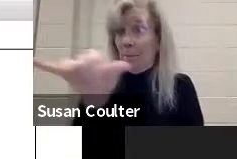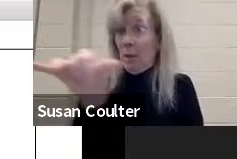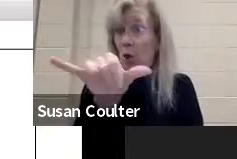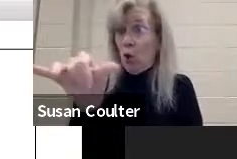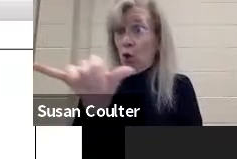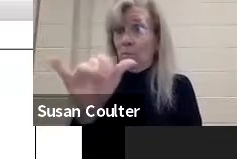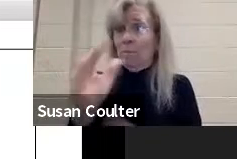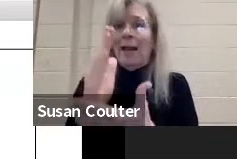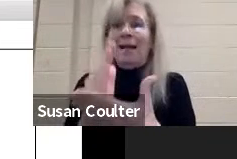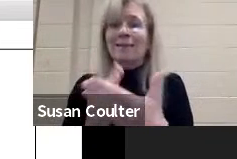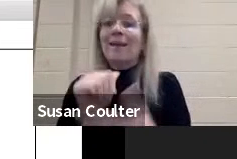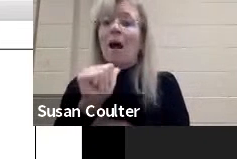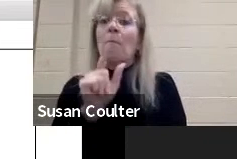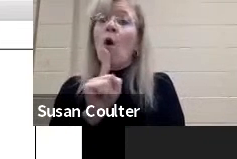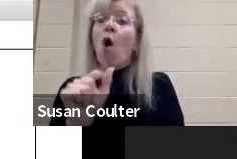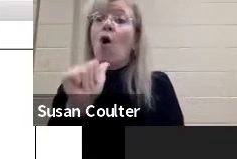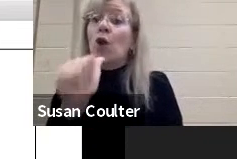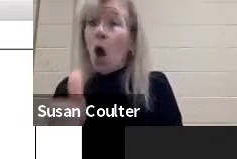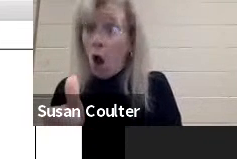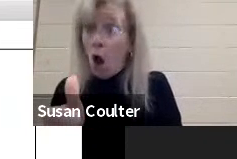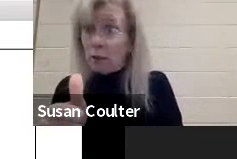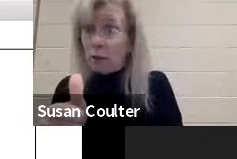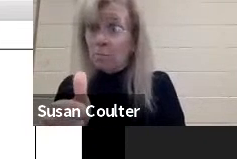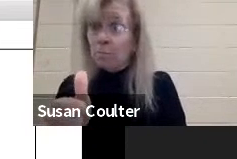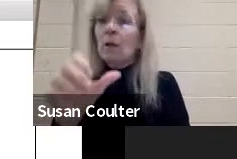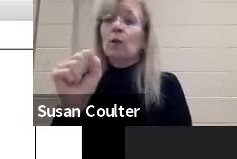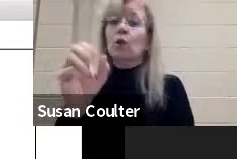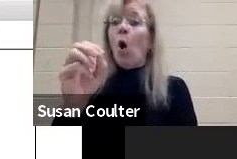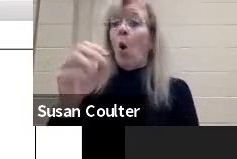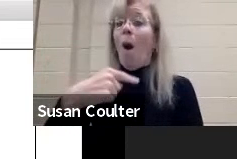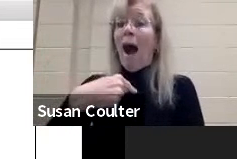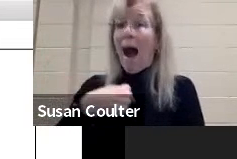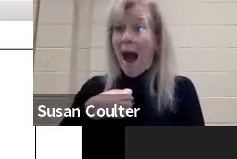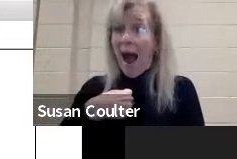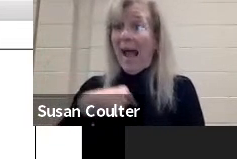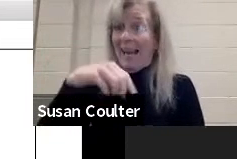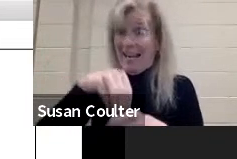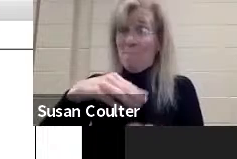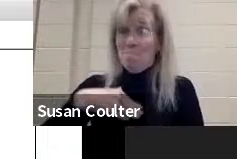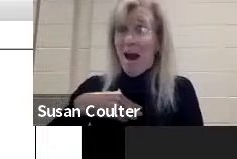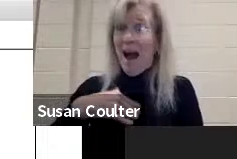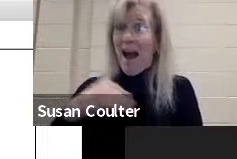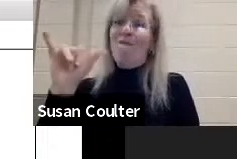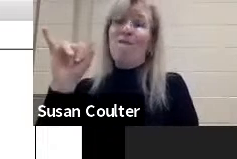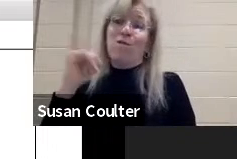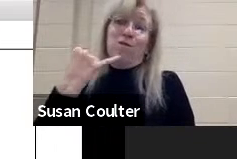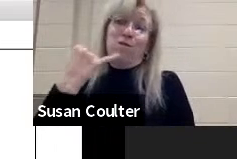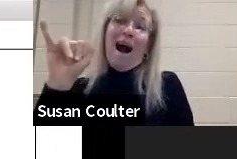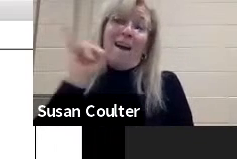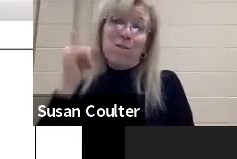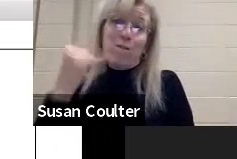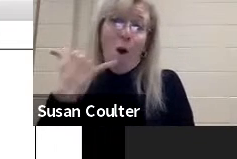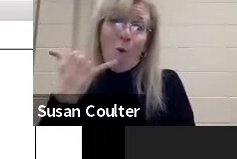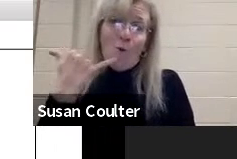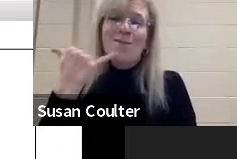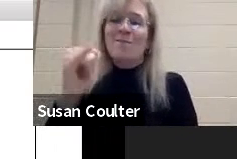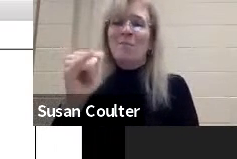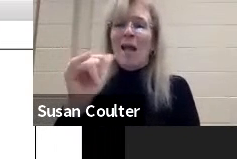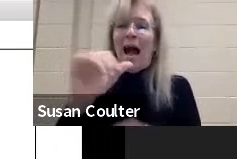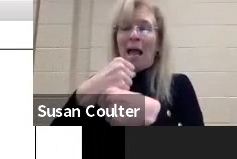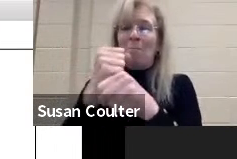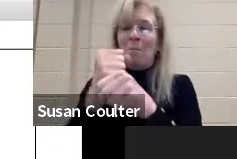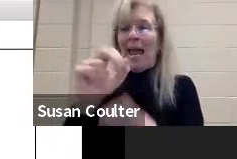and similar, and some are not. So in my